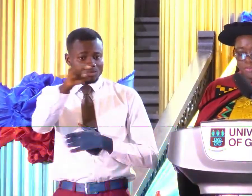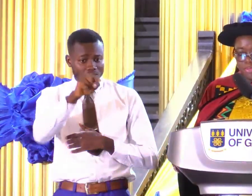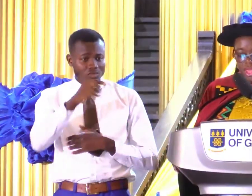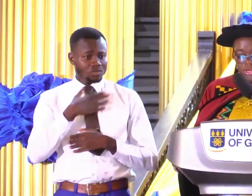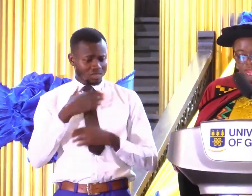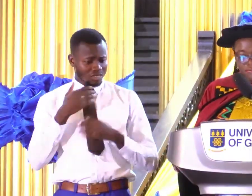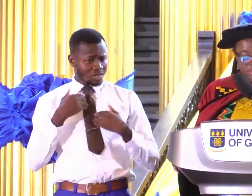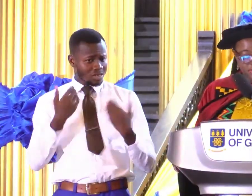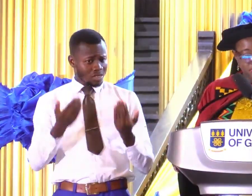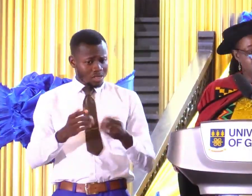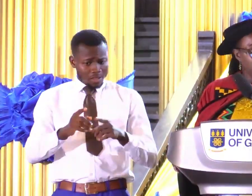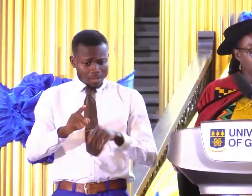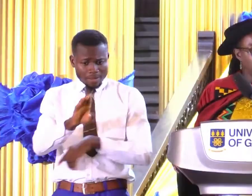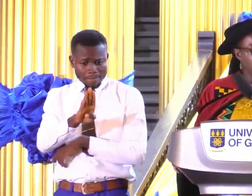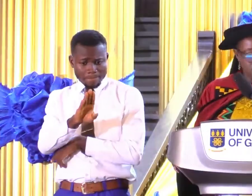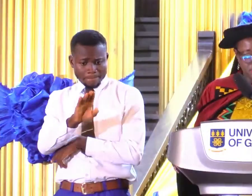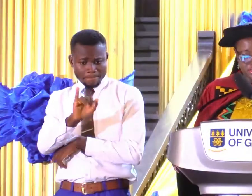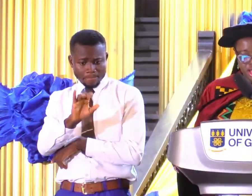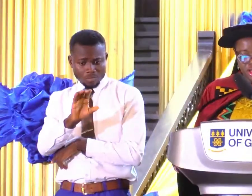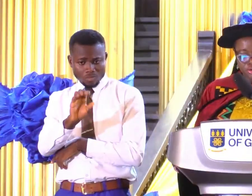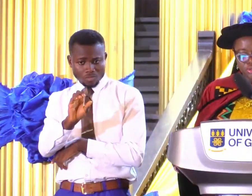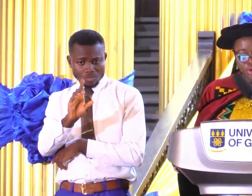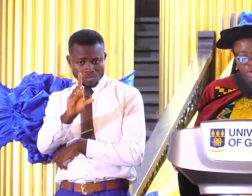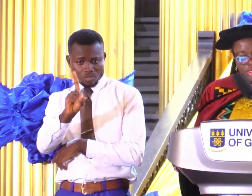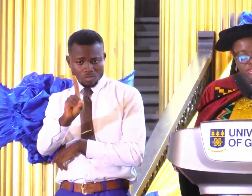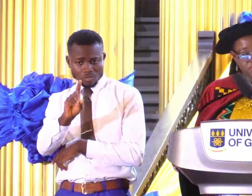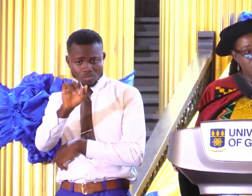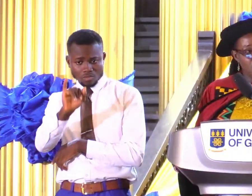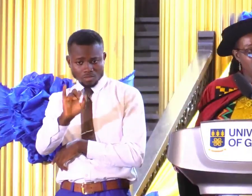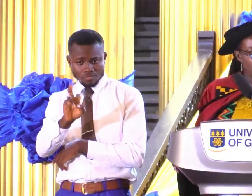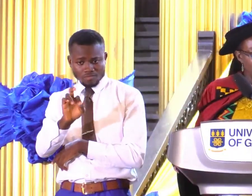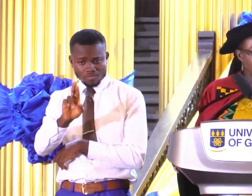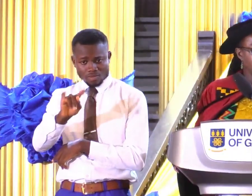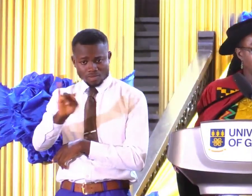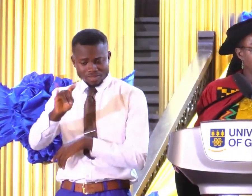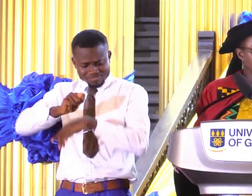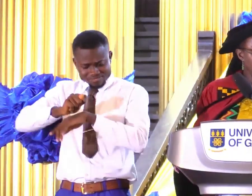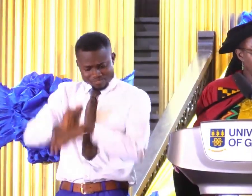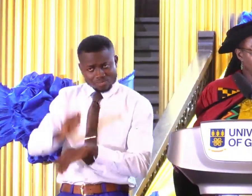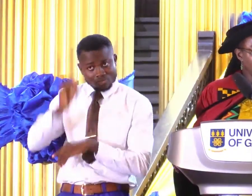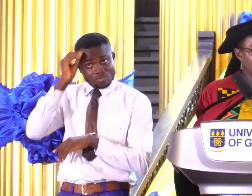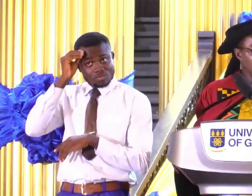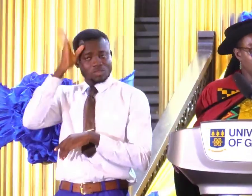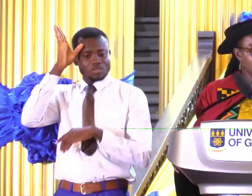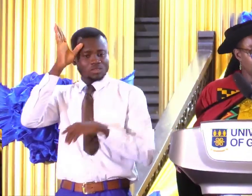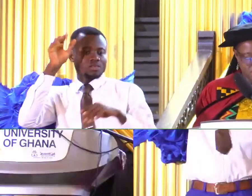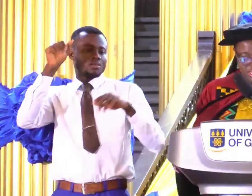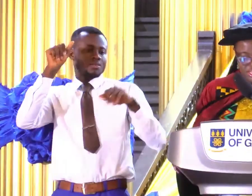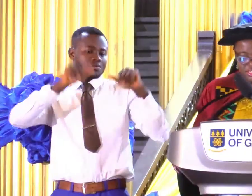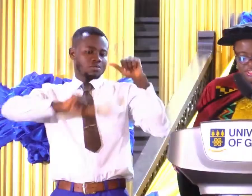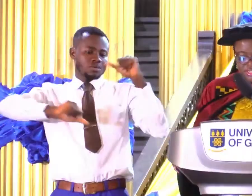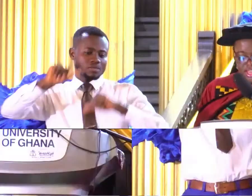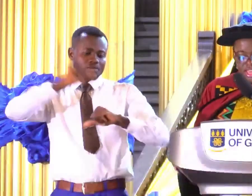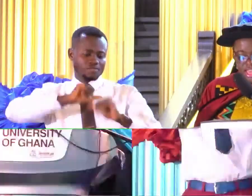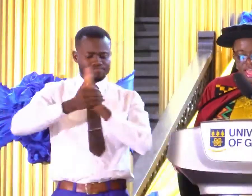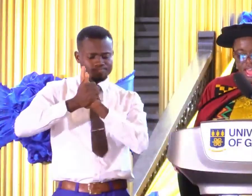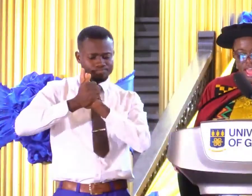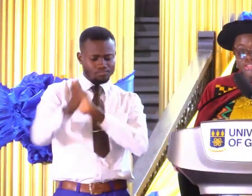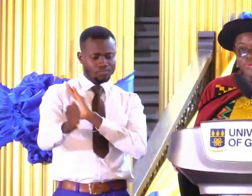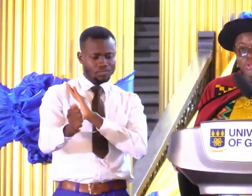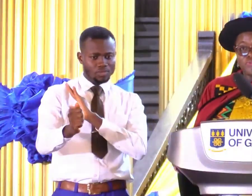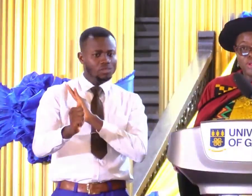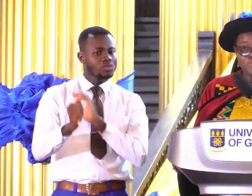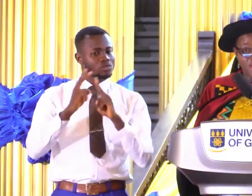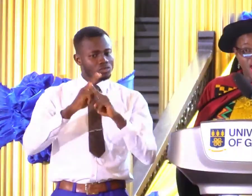the biodiversity, the traditional knowledge, and the scientific expertise. And